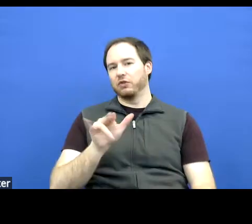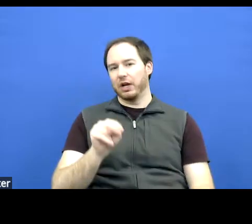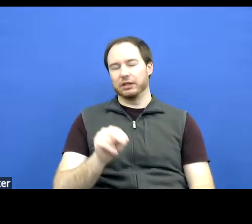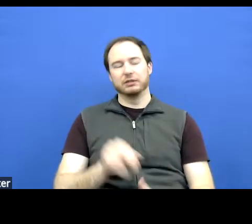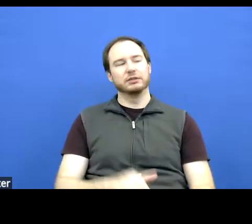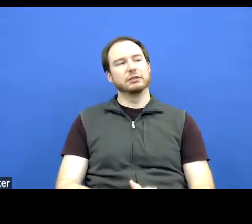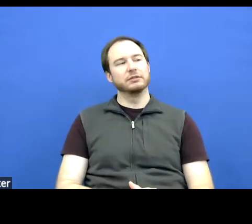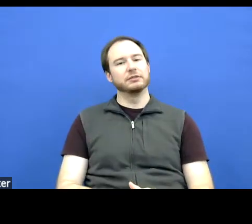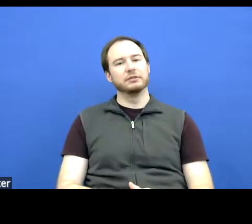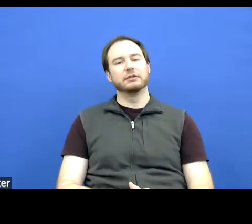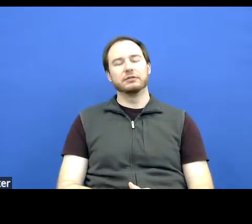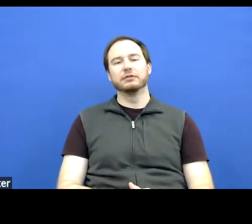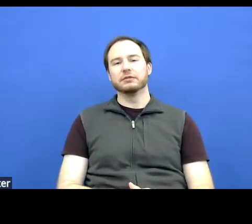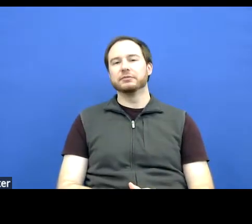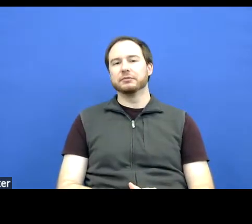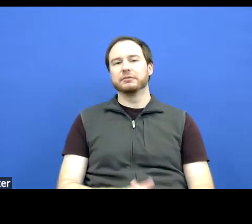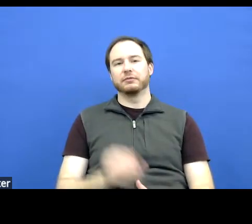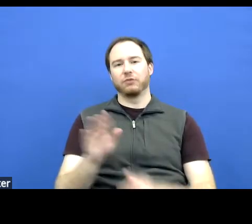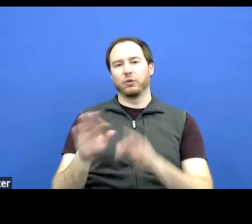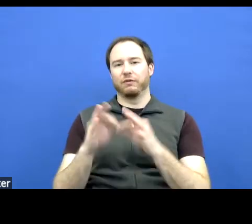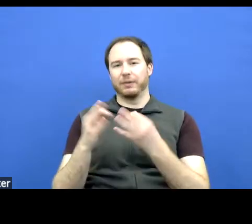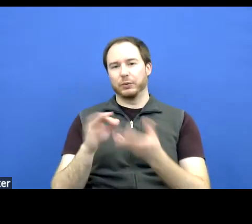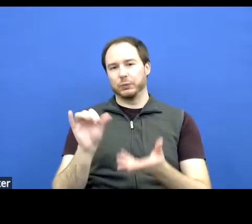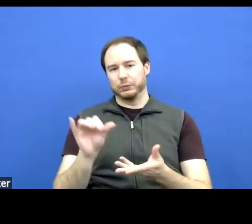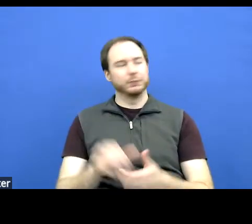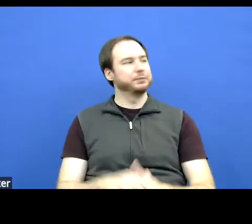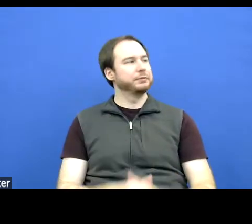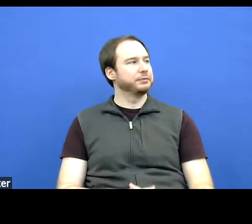and to your family as well.